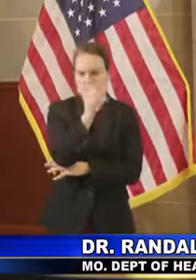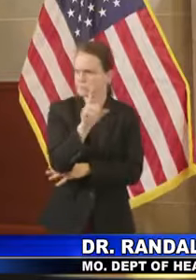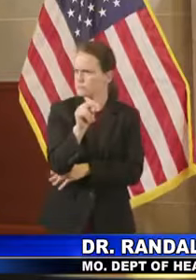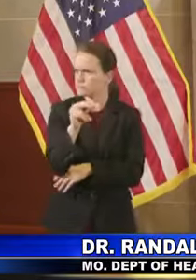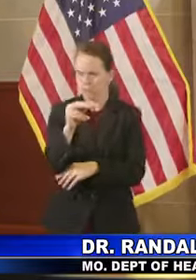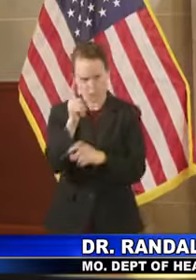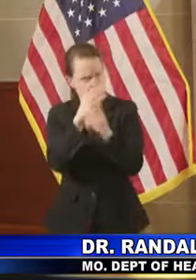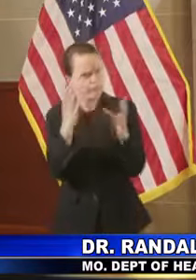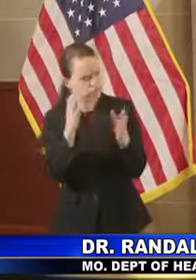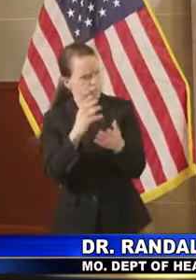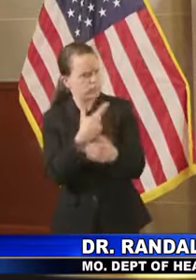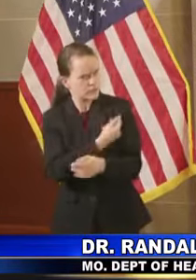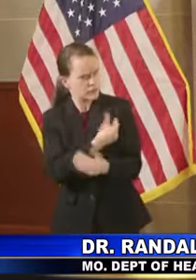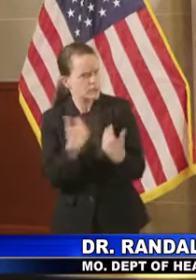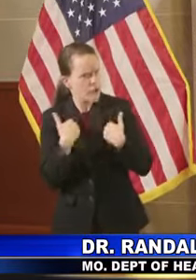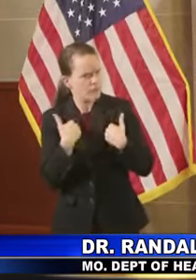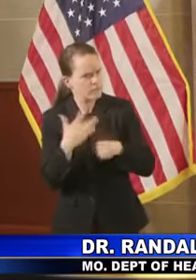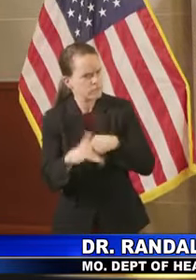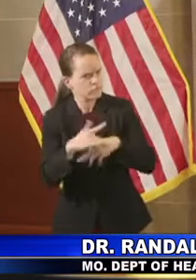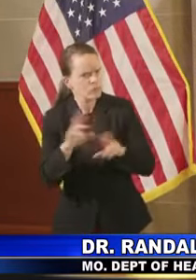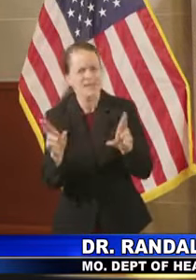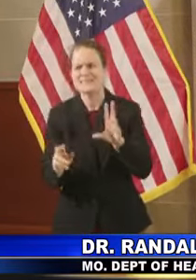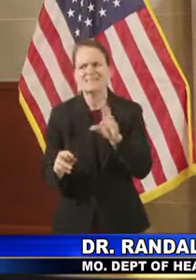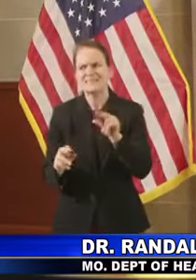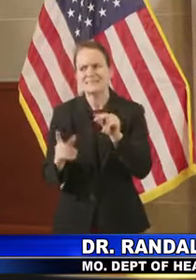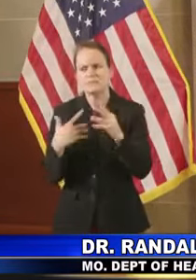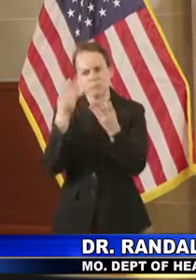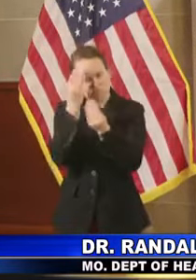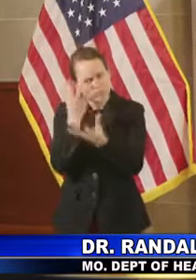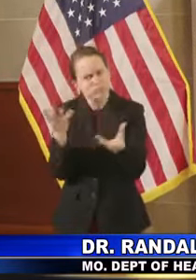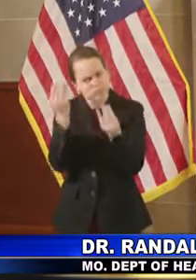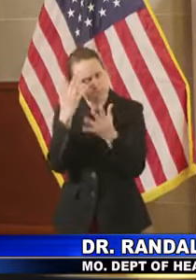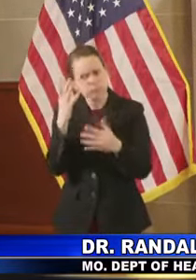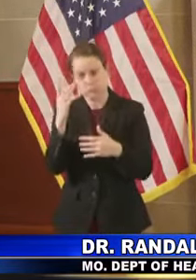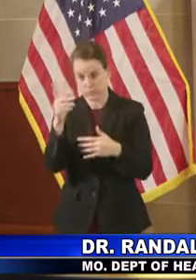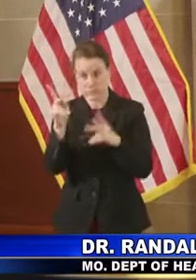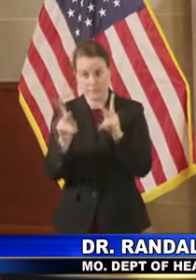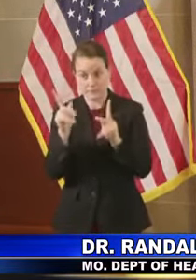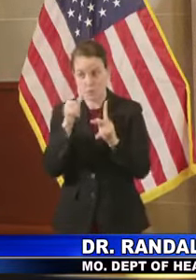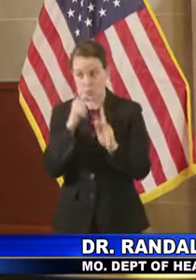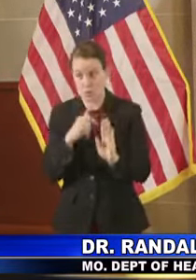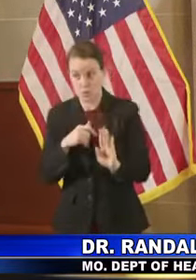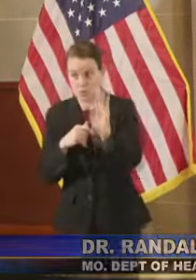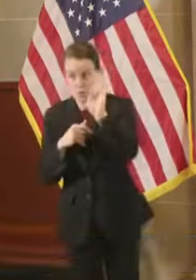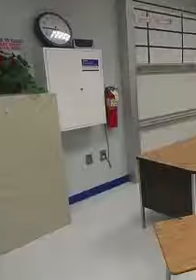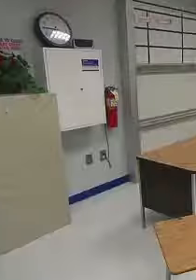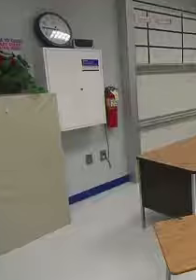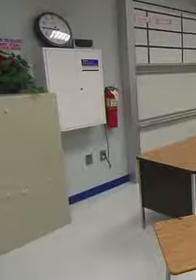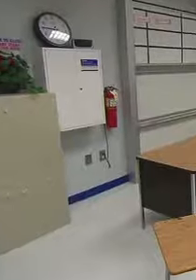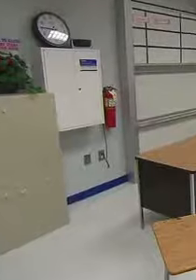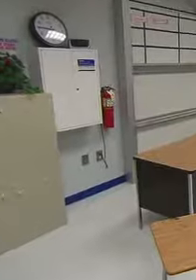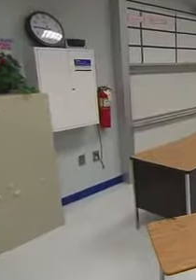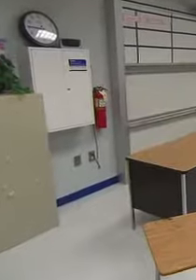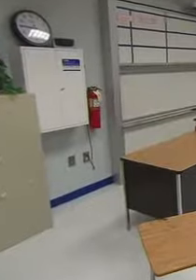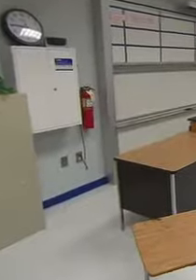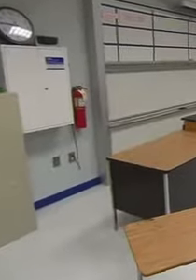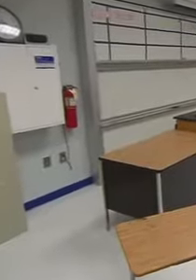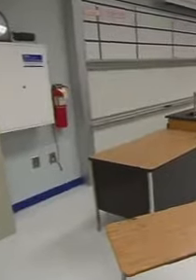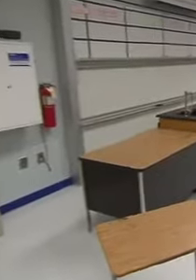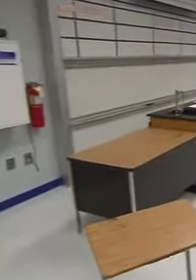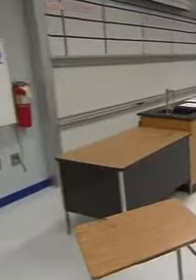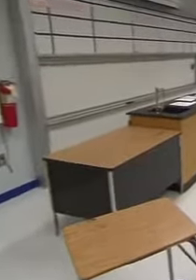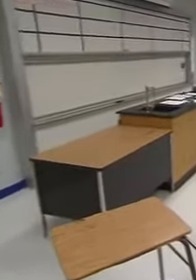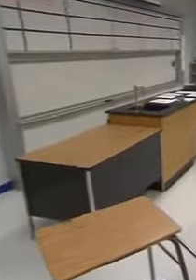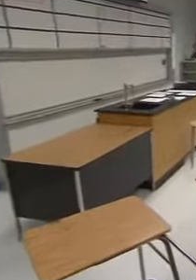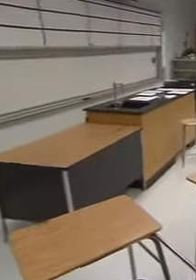to steer it to the side to make sure that there are always people out there eligible to get shots in arms. Since then, the St. Joseph School